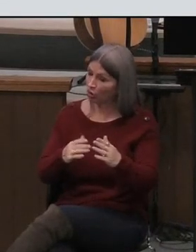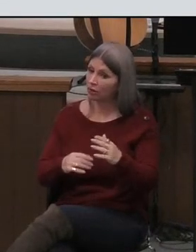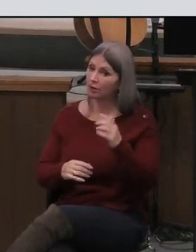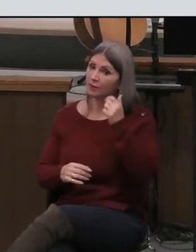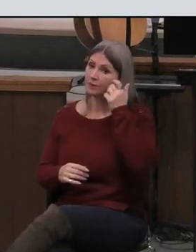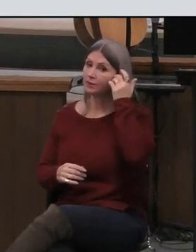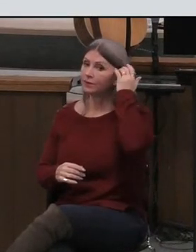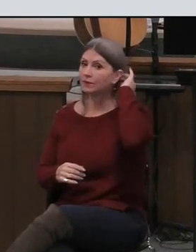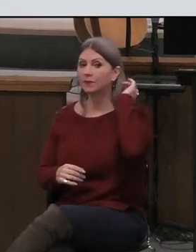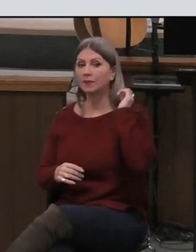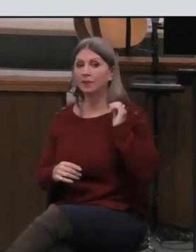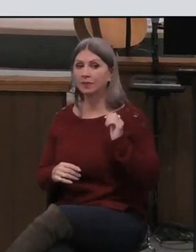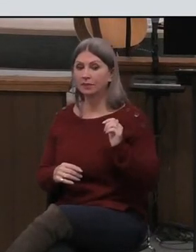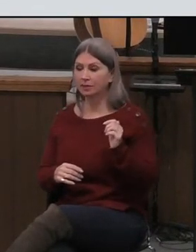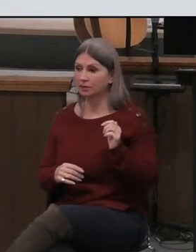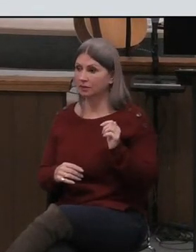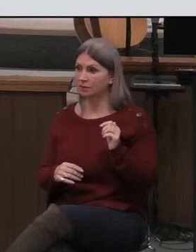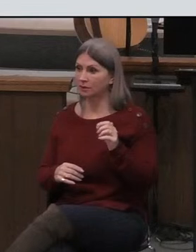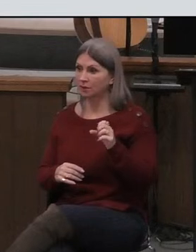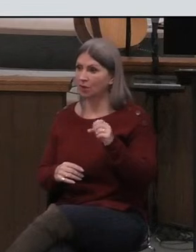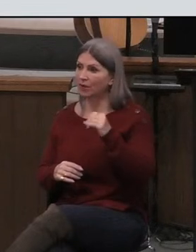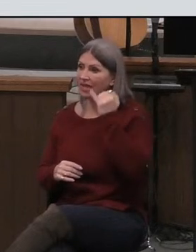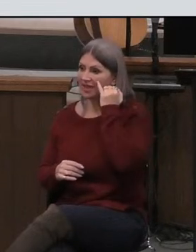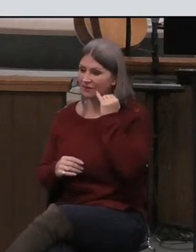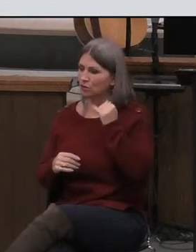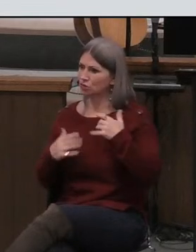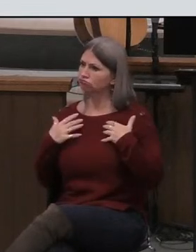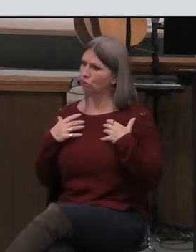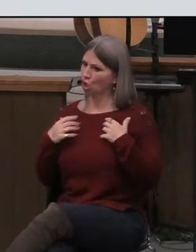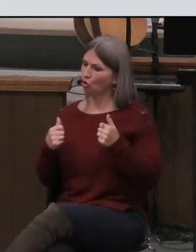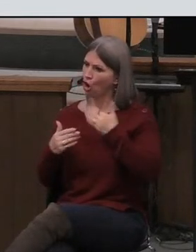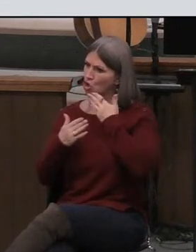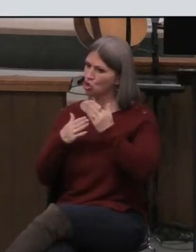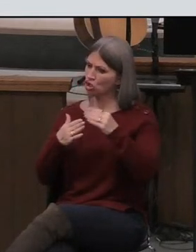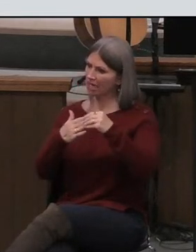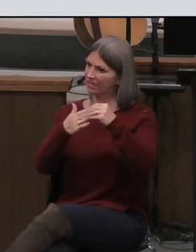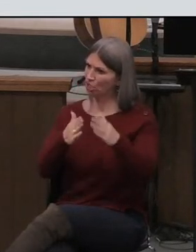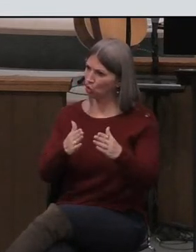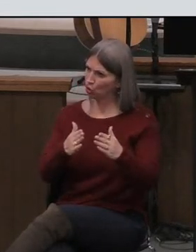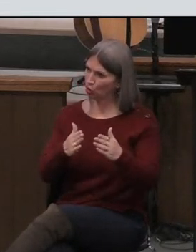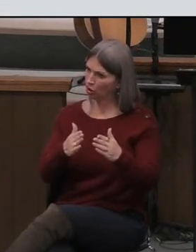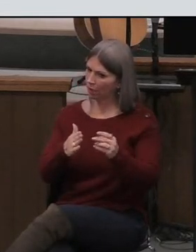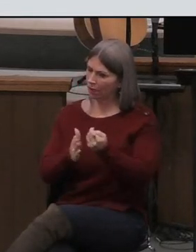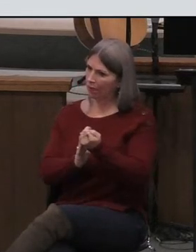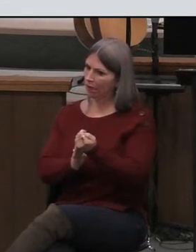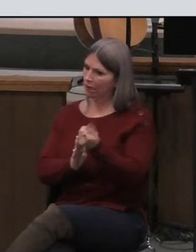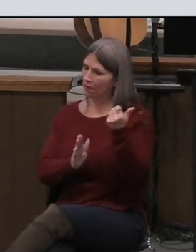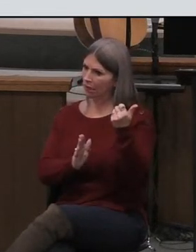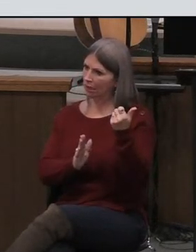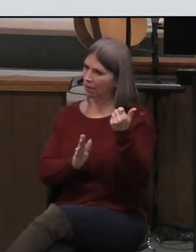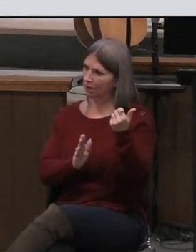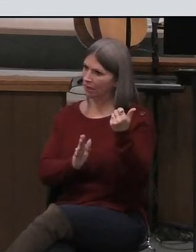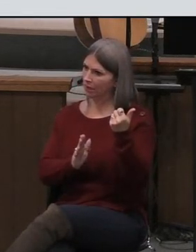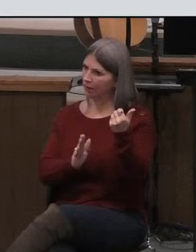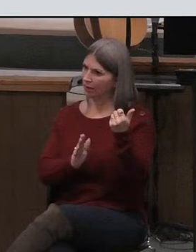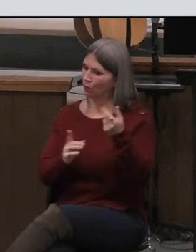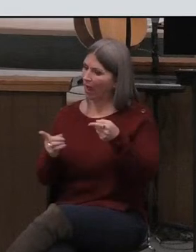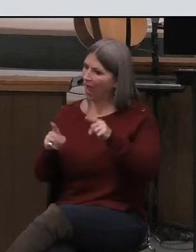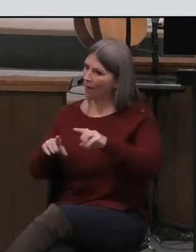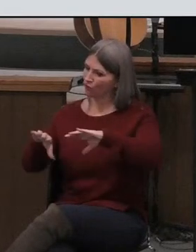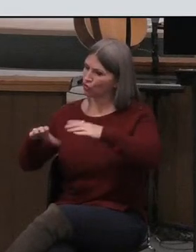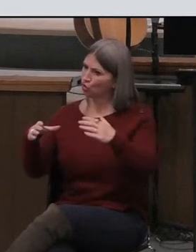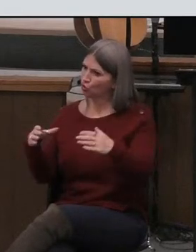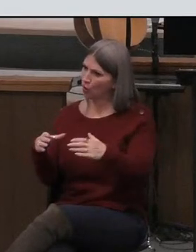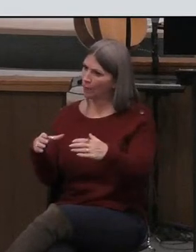of or nullified, the next step for the enemy is